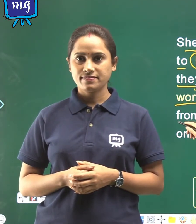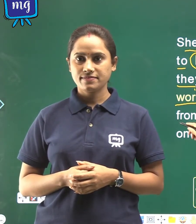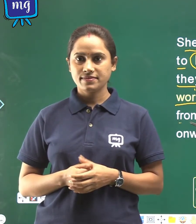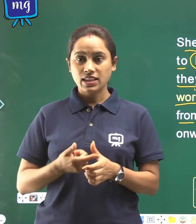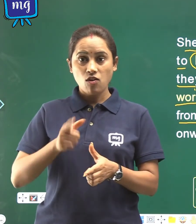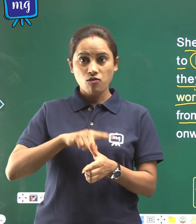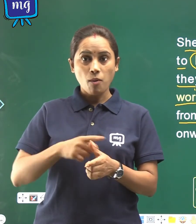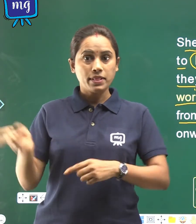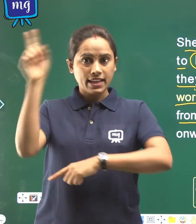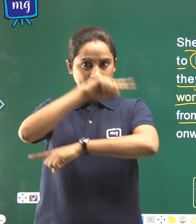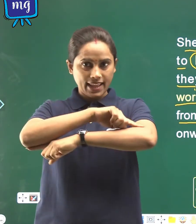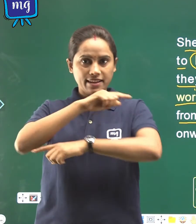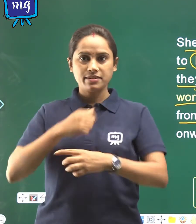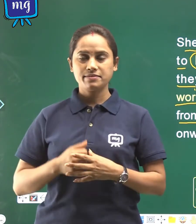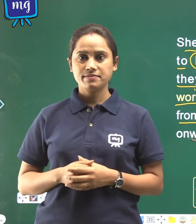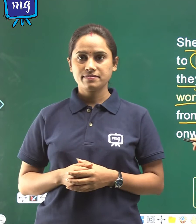from the day